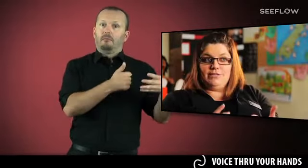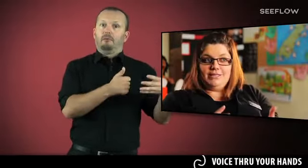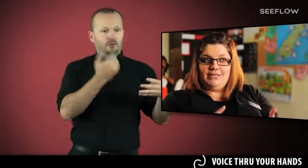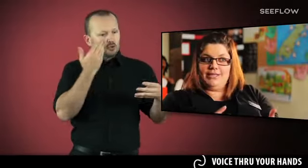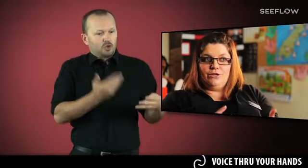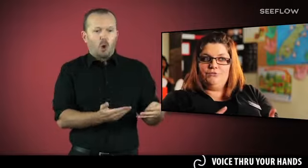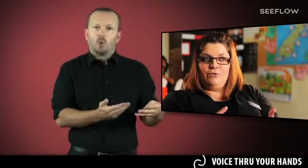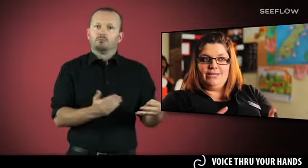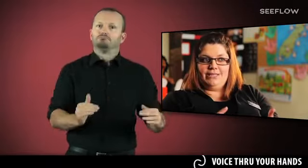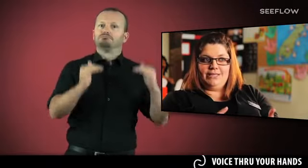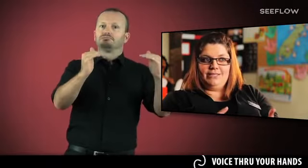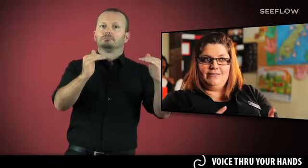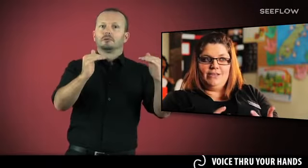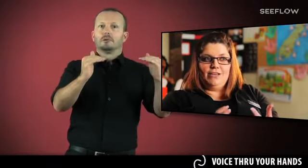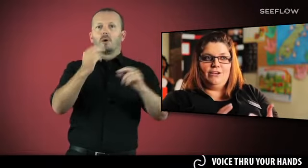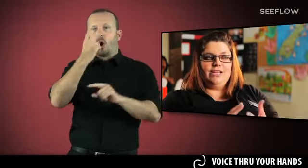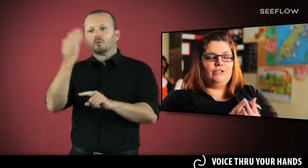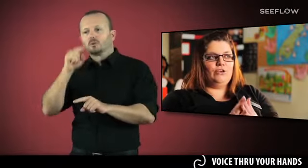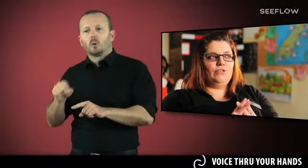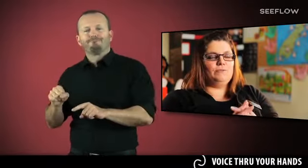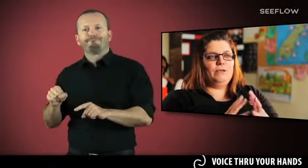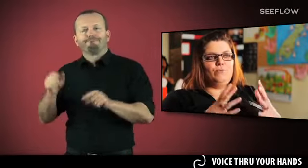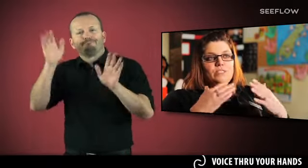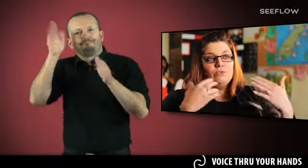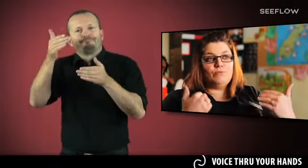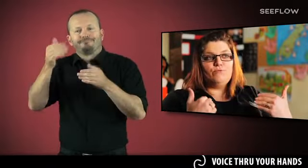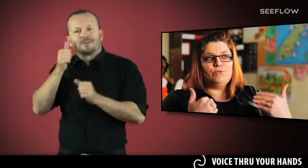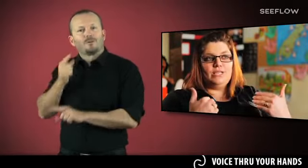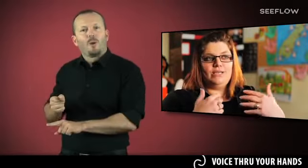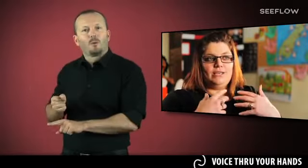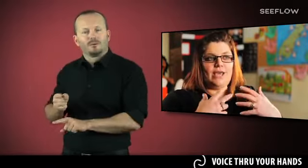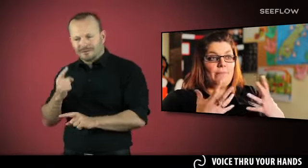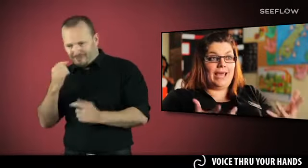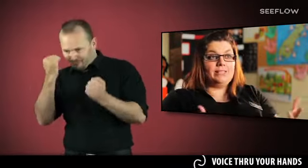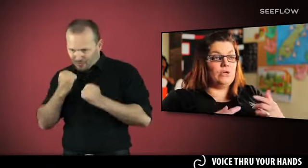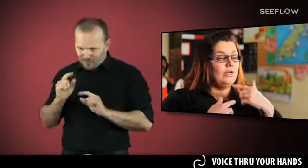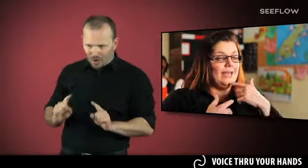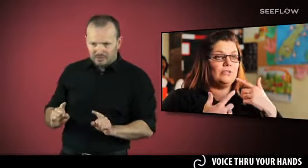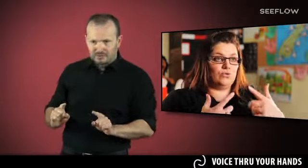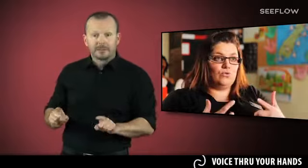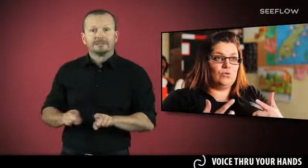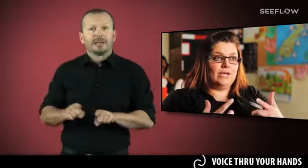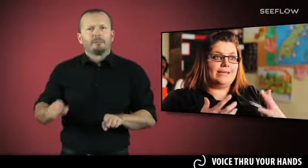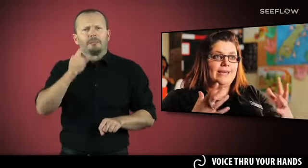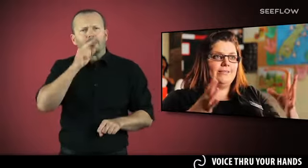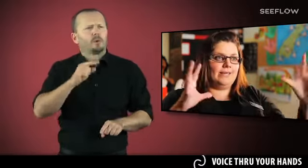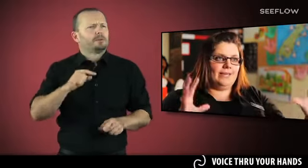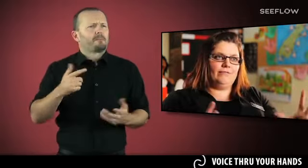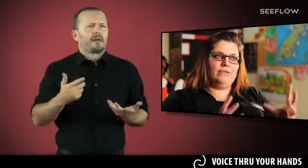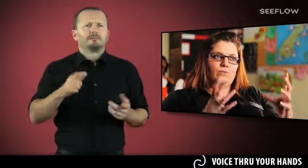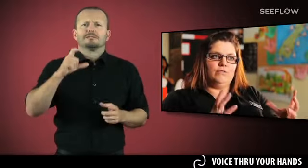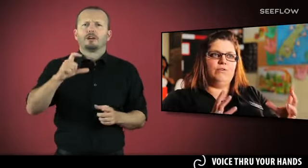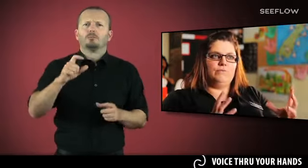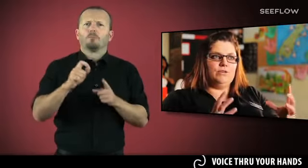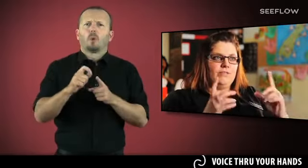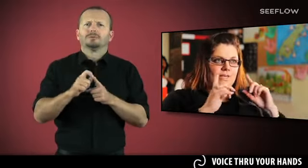you do think that they don't know anything. You only have to look at those people with cerebral palsy that can't sign, can't talk, and then they get